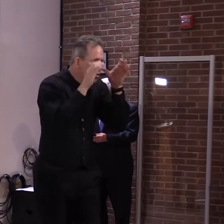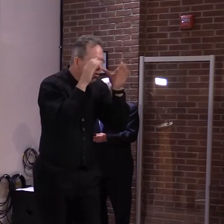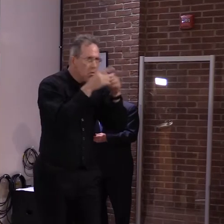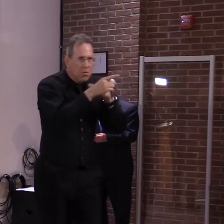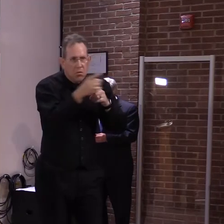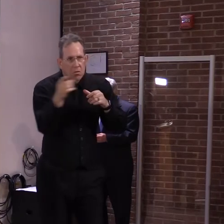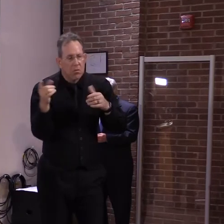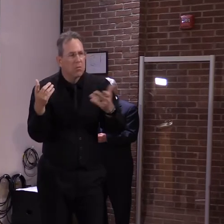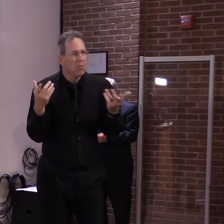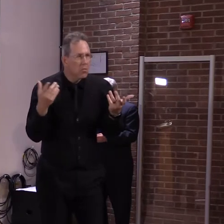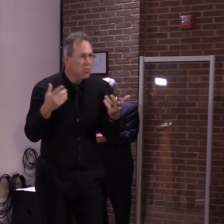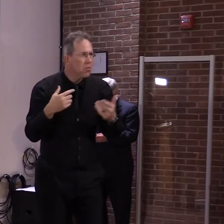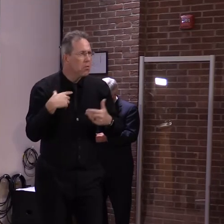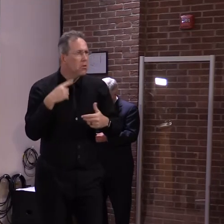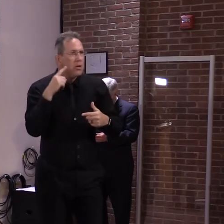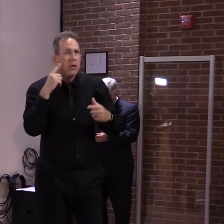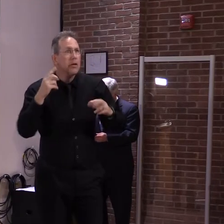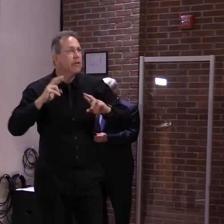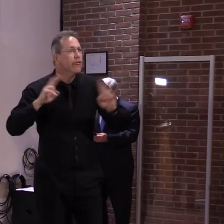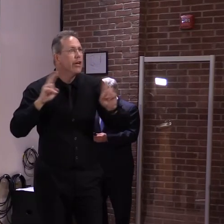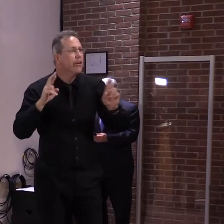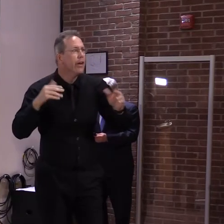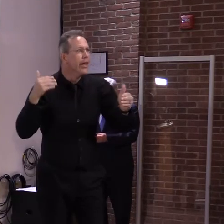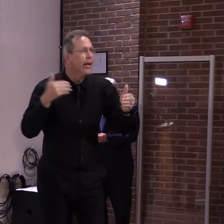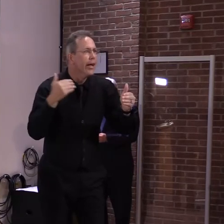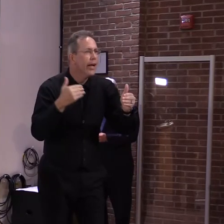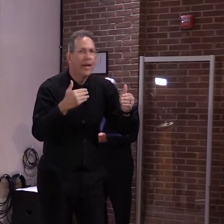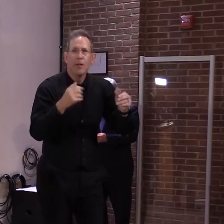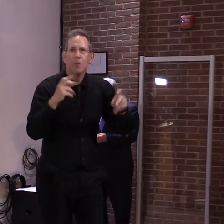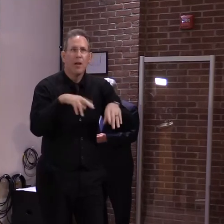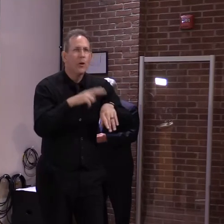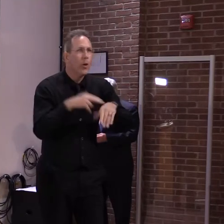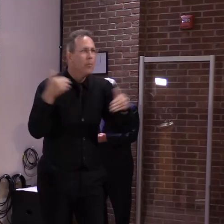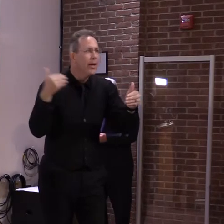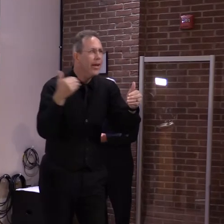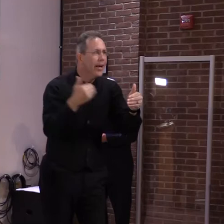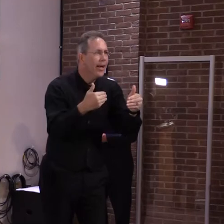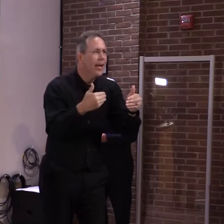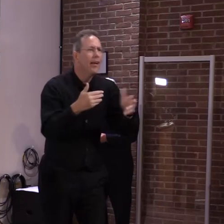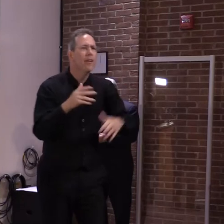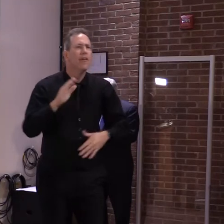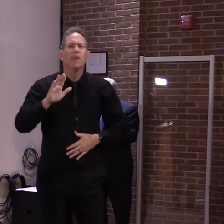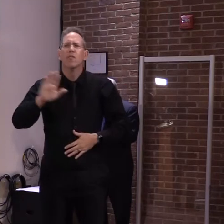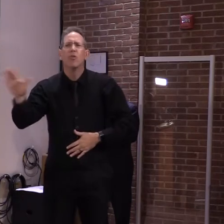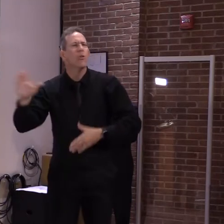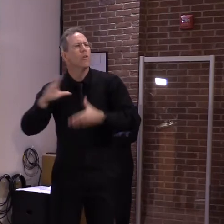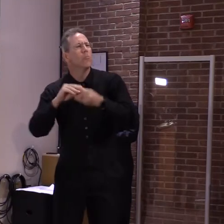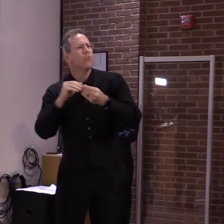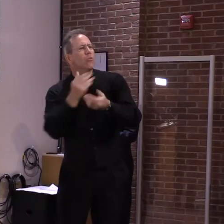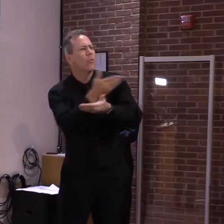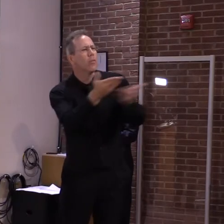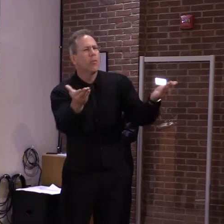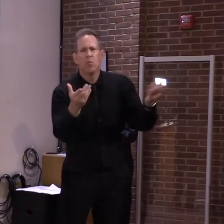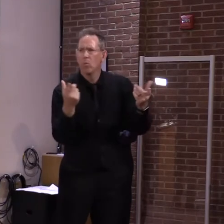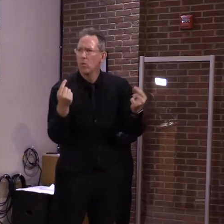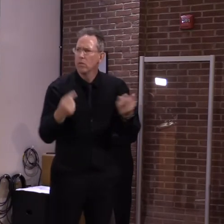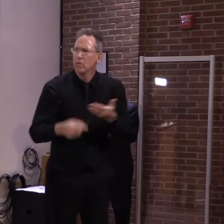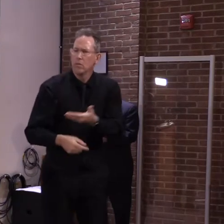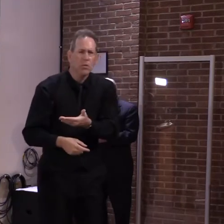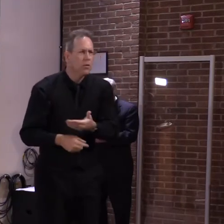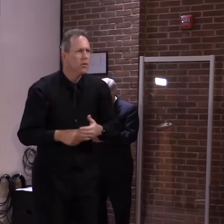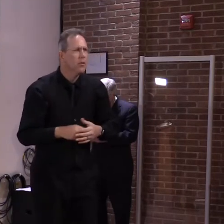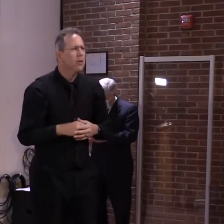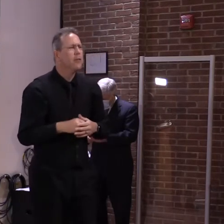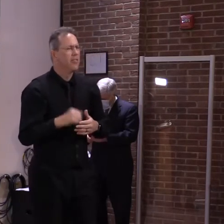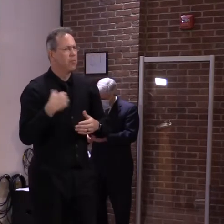norm, and what is your message to them? And my second question is, when you start having these open events, at sporting